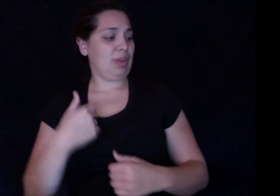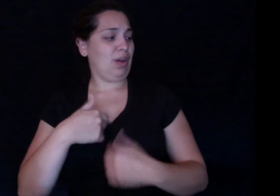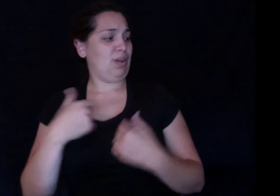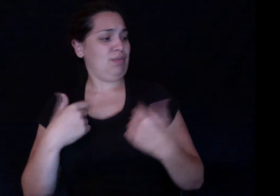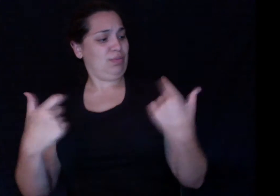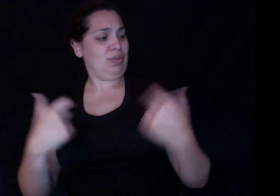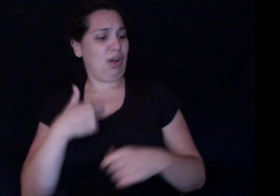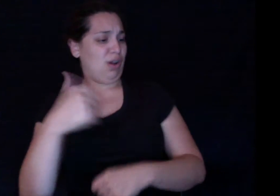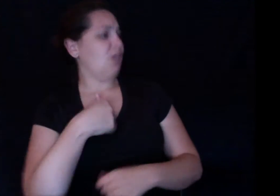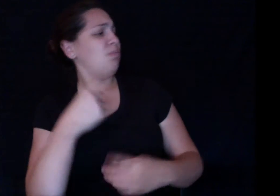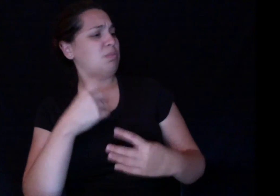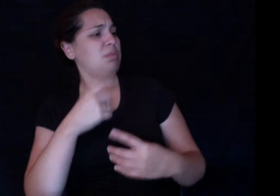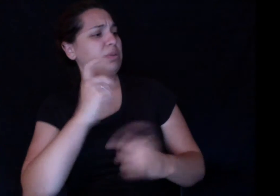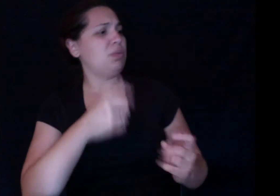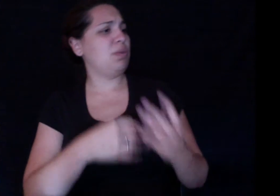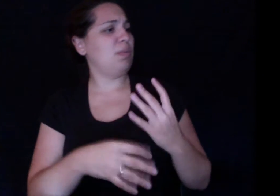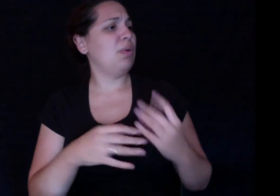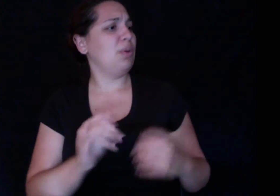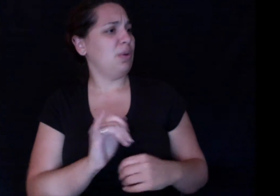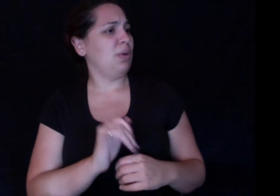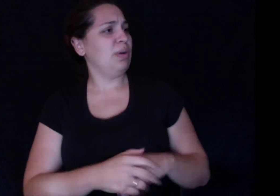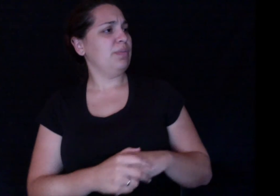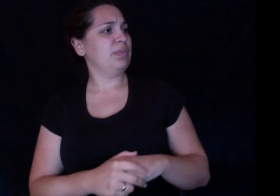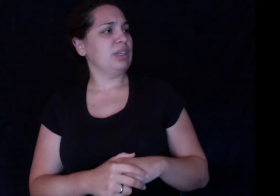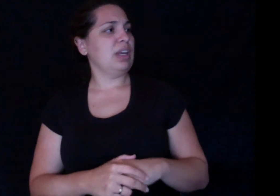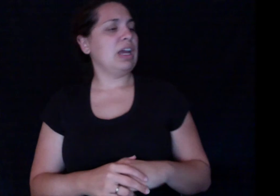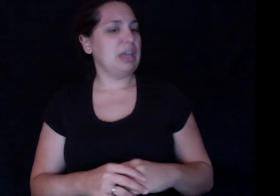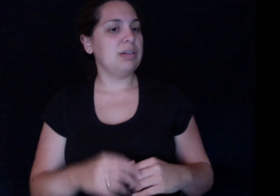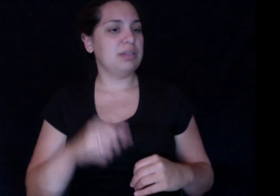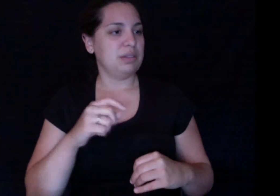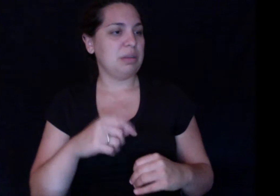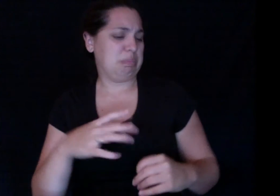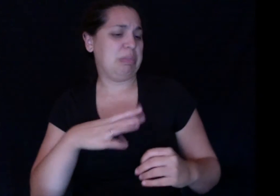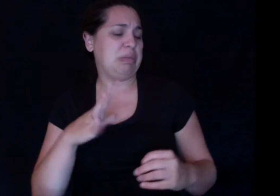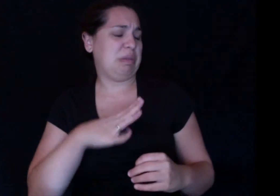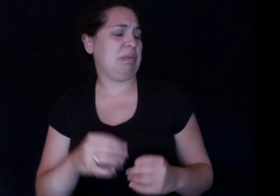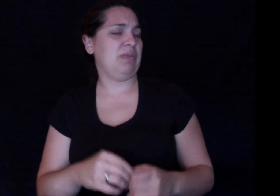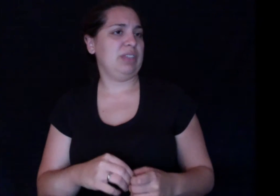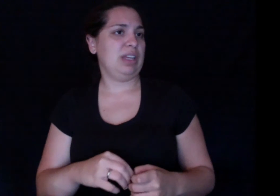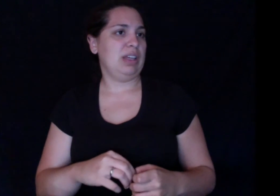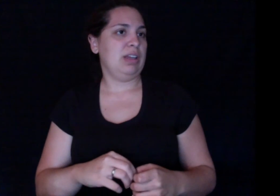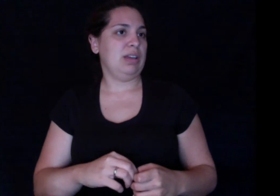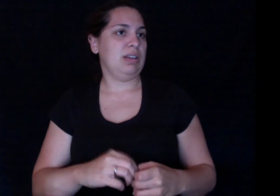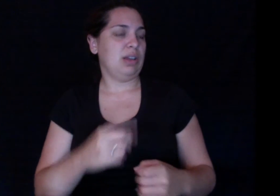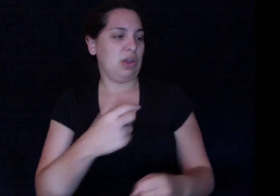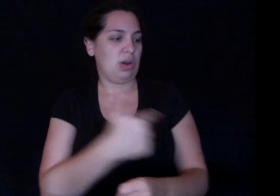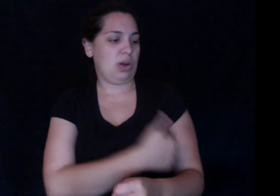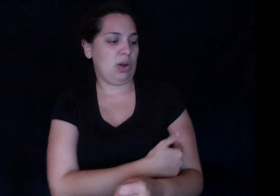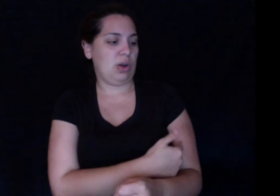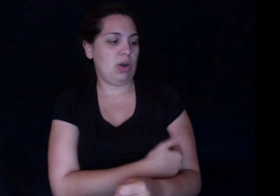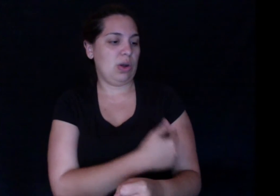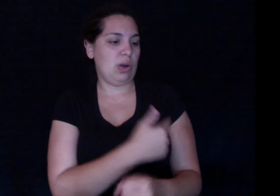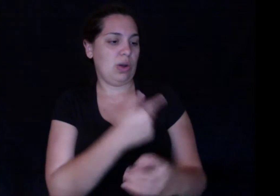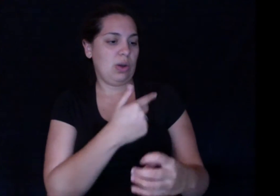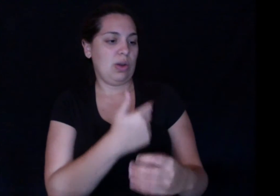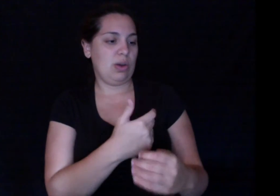experiences too. Post them in the thread for this episode along with your usual awesome feedback. You never know who is reading, and maybe the decision to